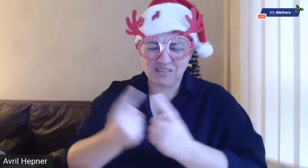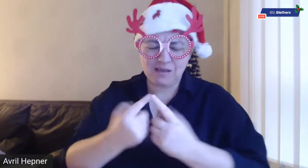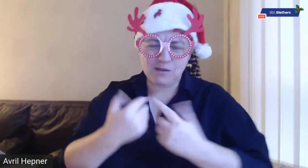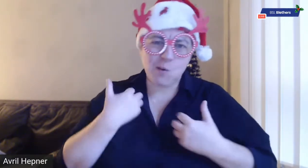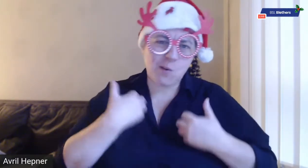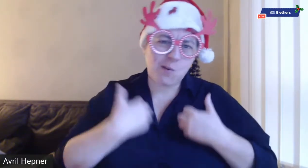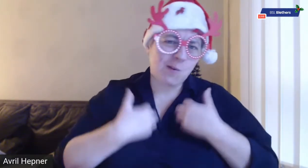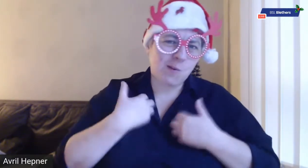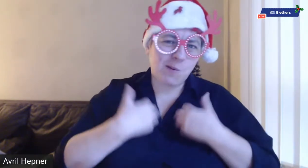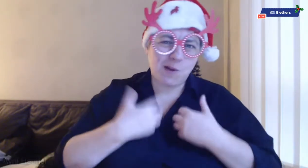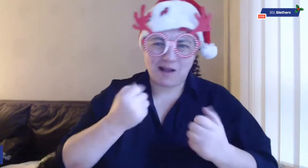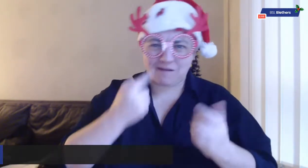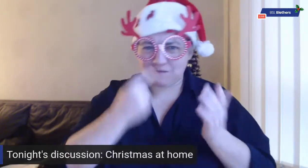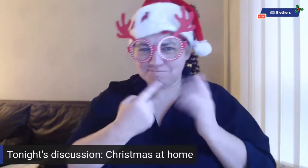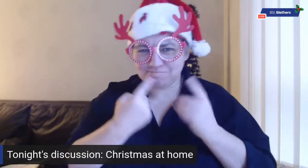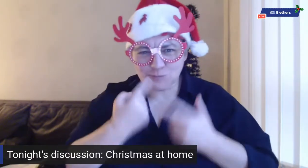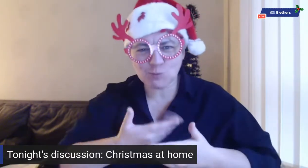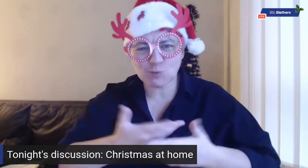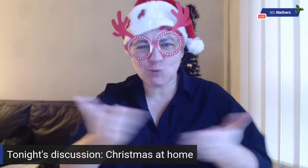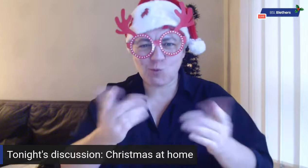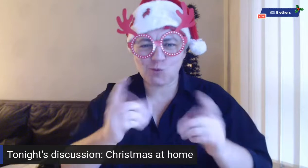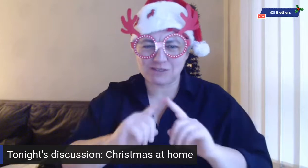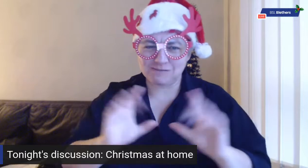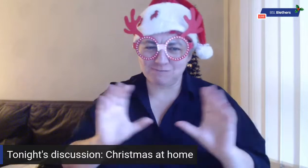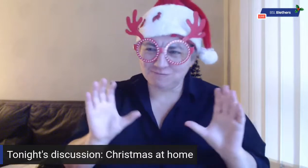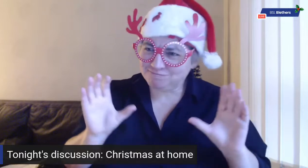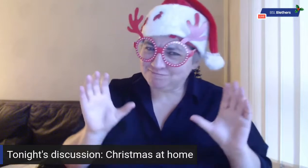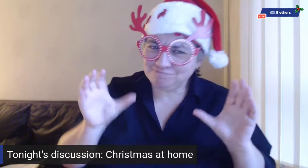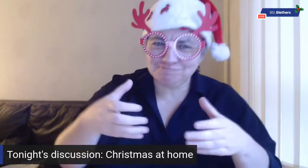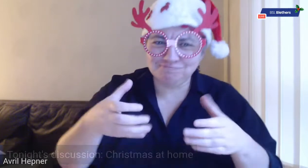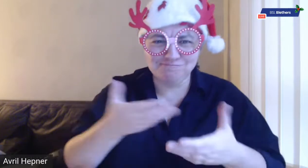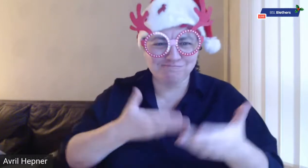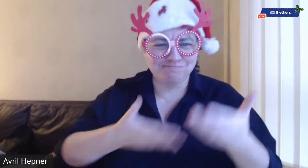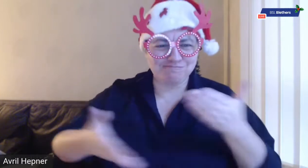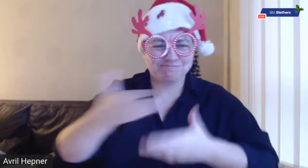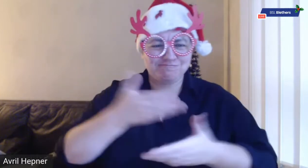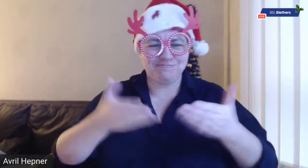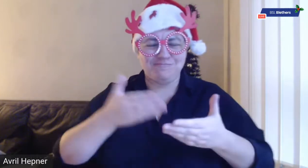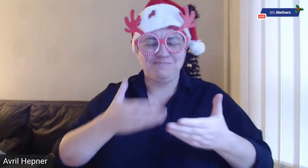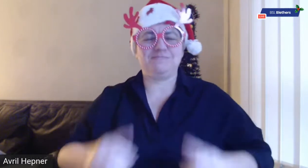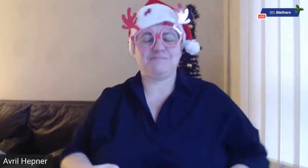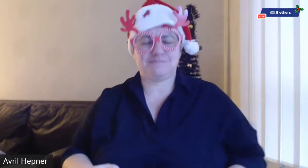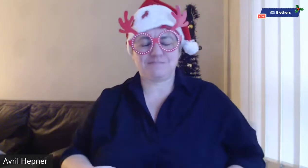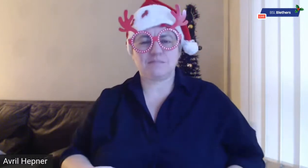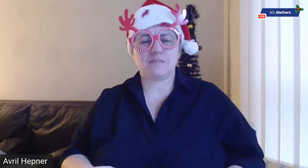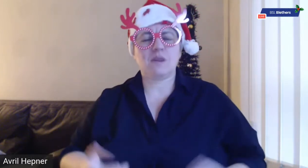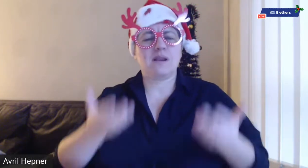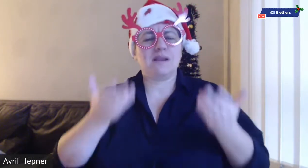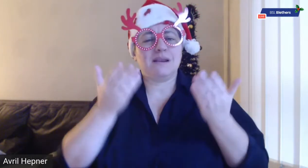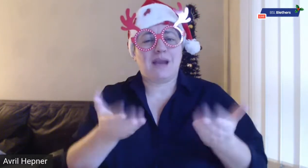Christmas at home. We're going to be talking about a whole range of things to get us all ready for the festive season.